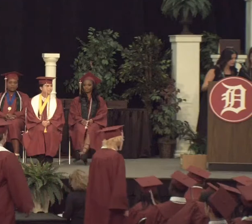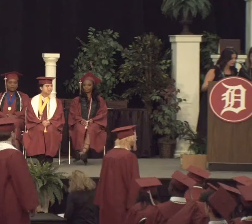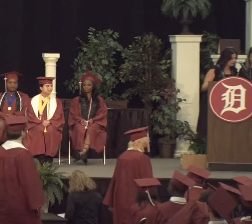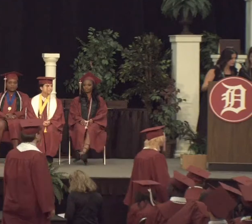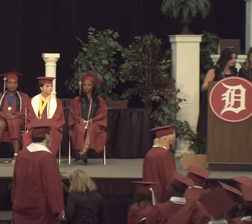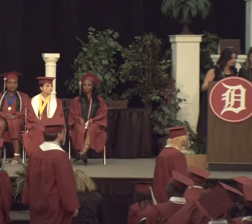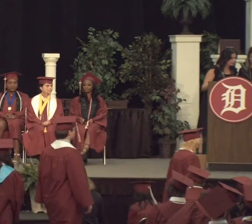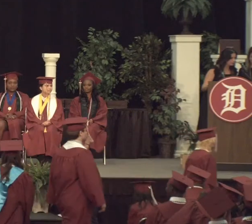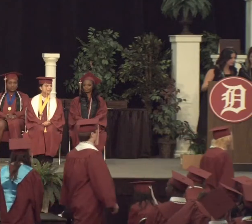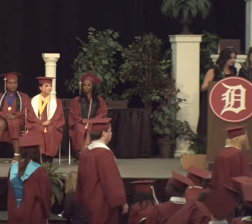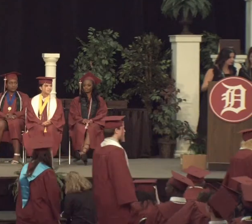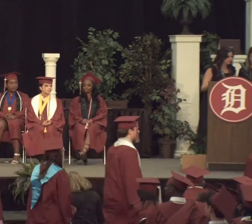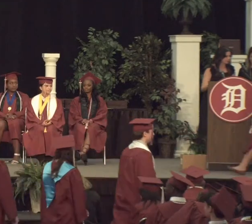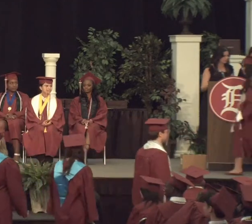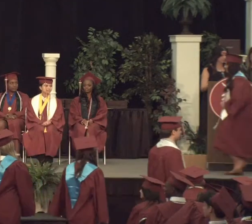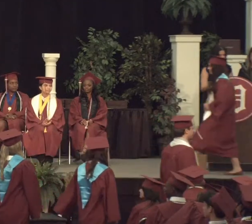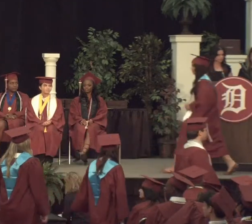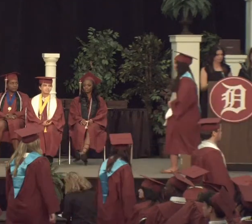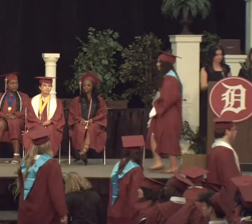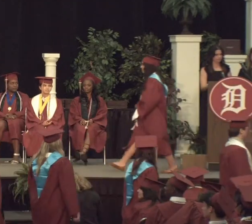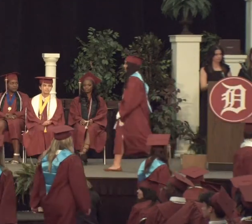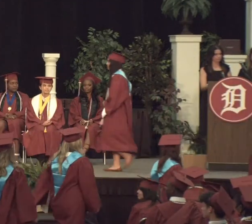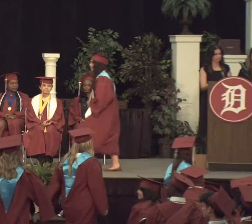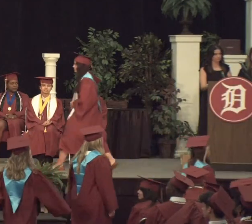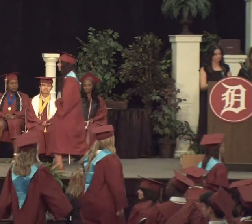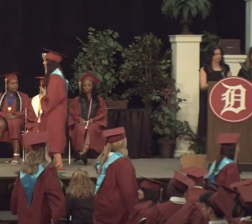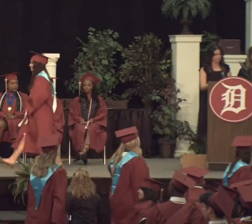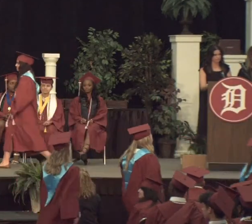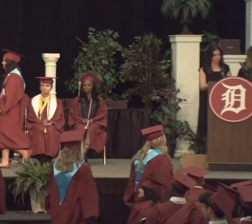Allison Adair, magna cum laude.